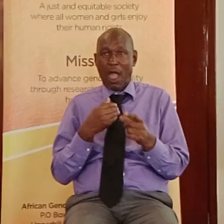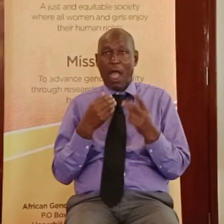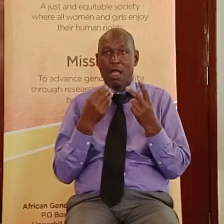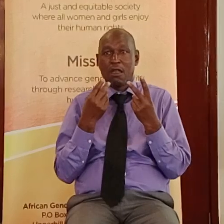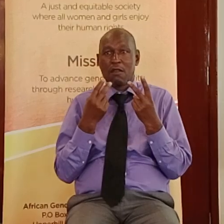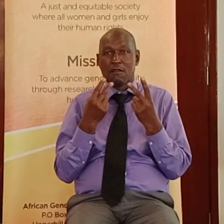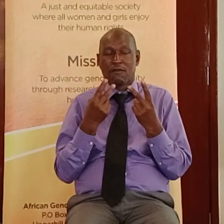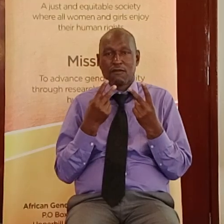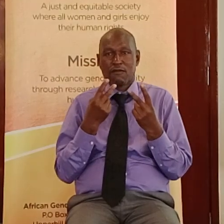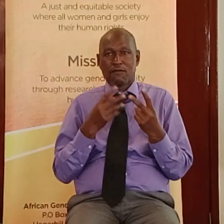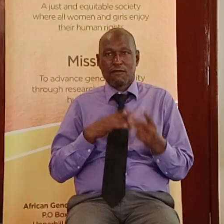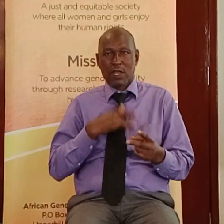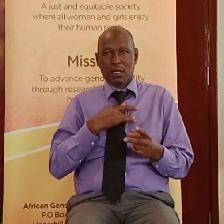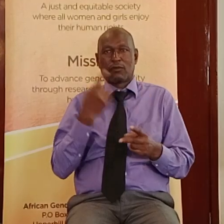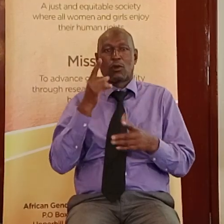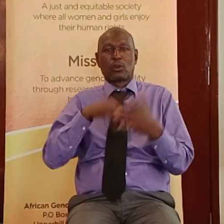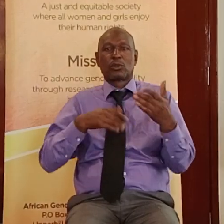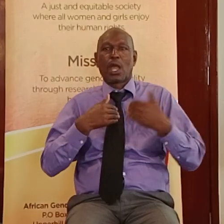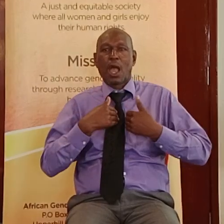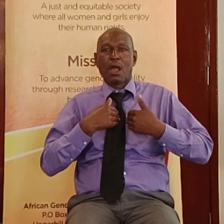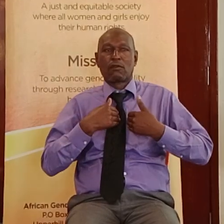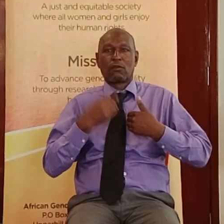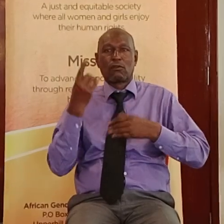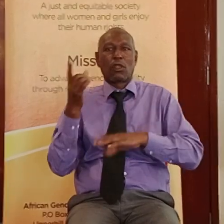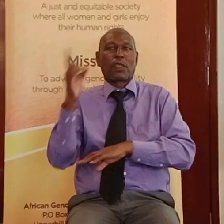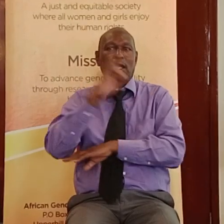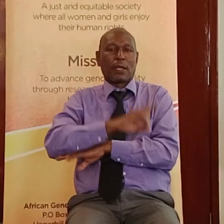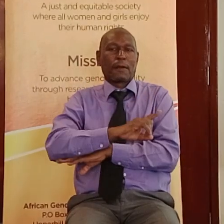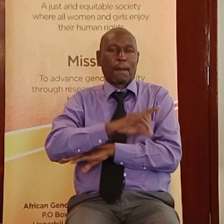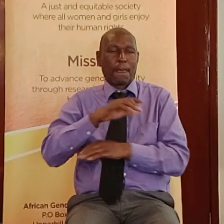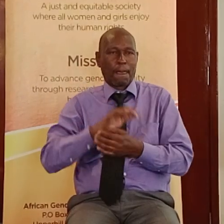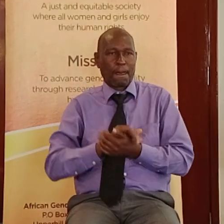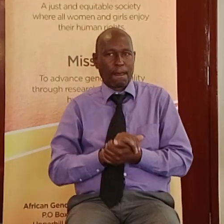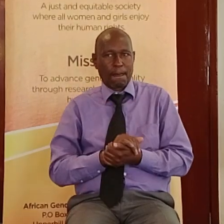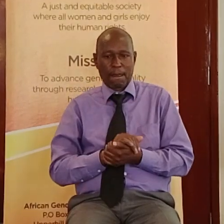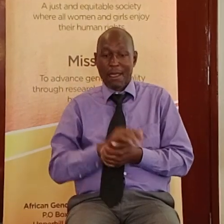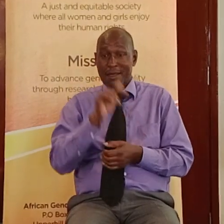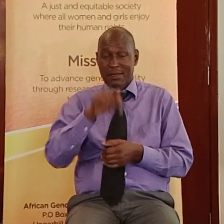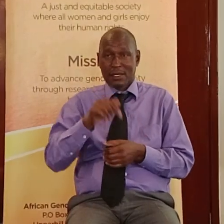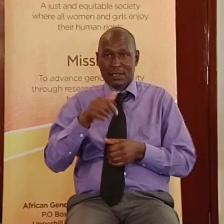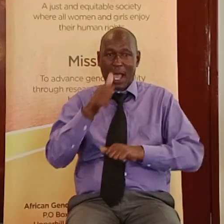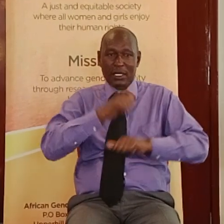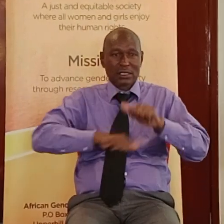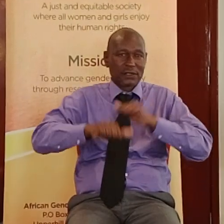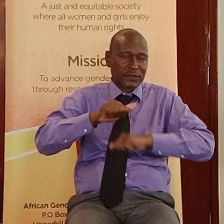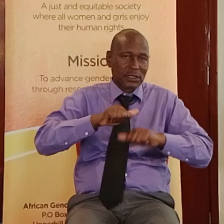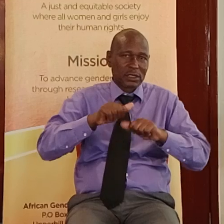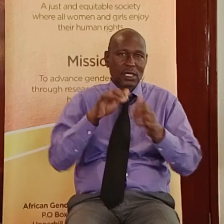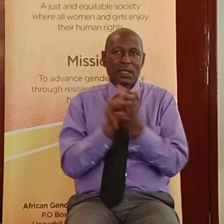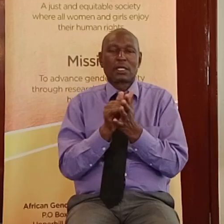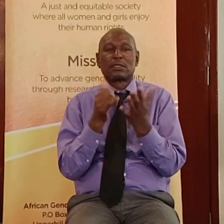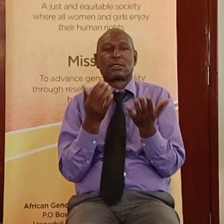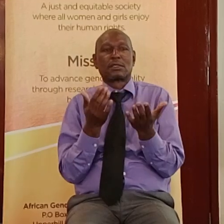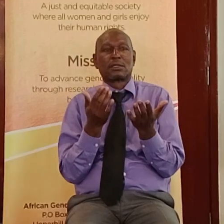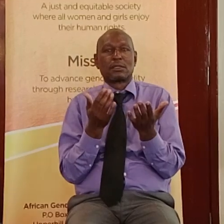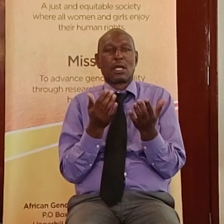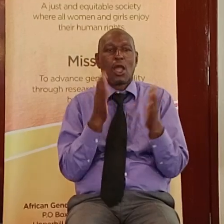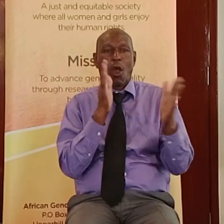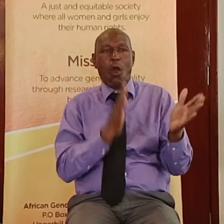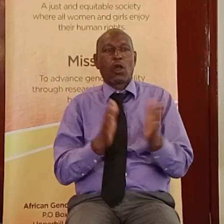what we have for the day. So, this activity that is organized by the